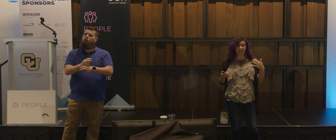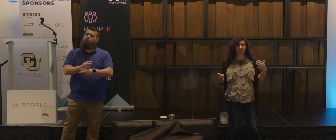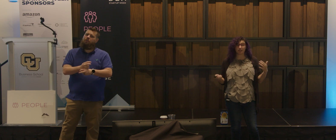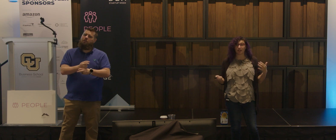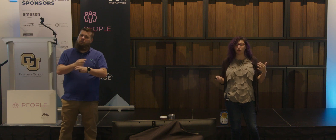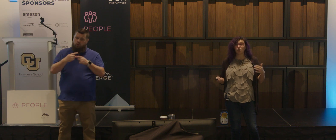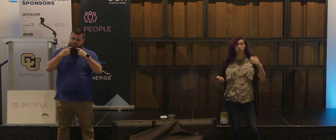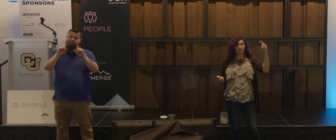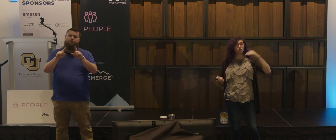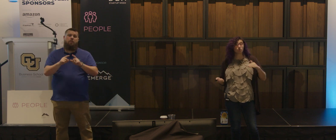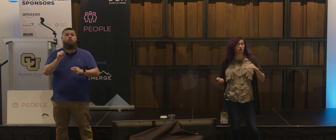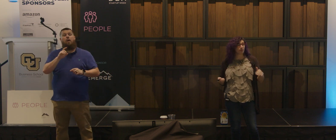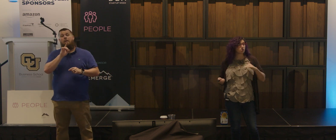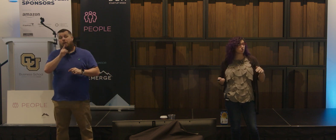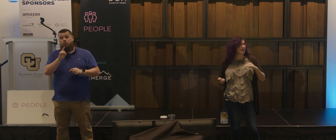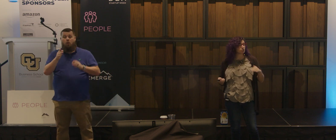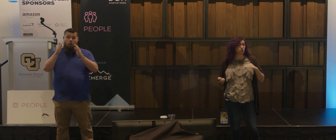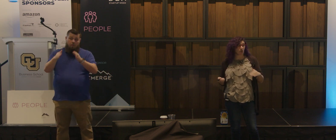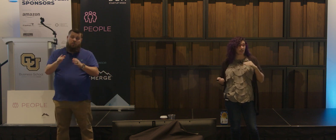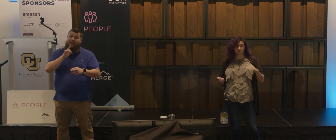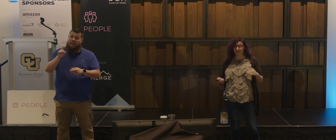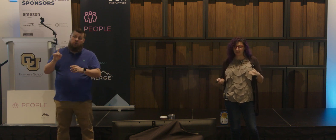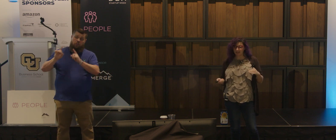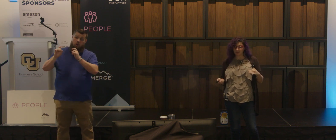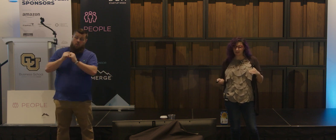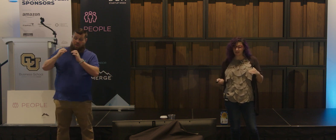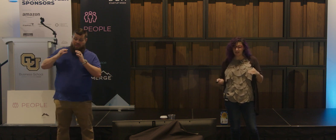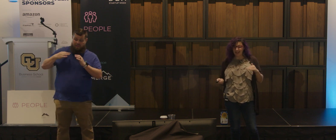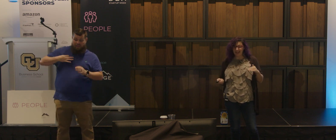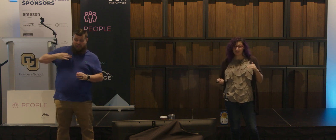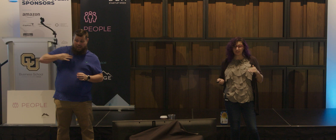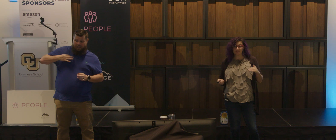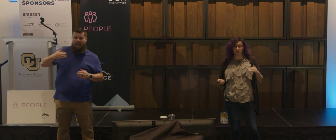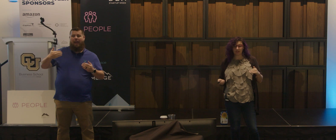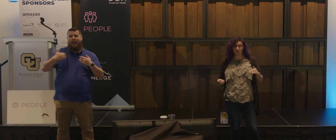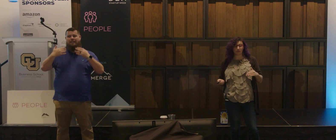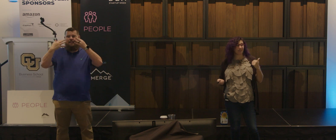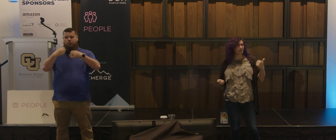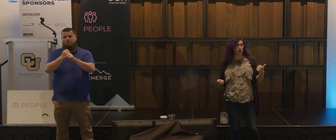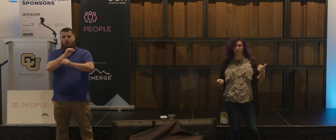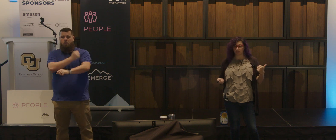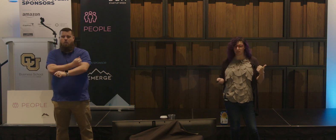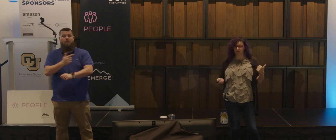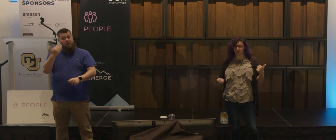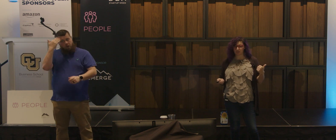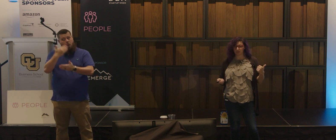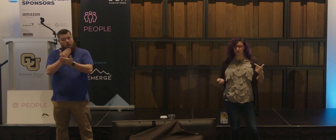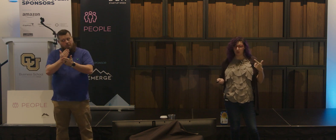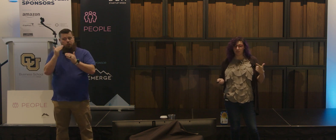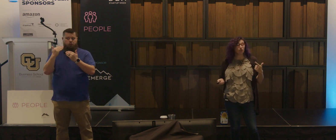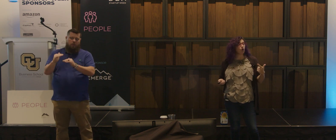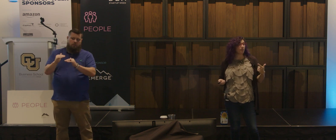to get that done. So make sure that the person who is actually talking to the candidate has that decision-making authority. They know the budget